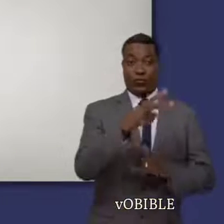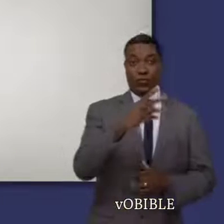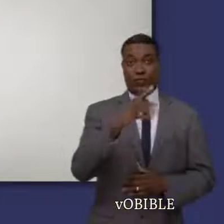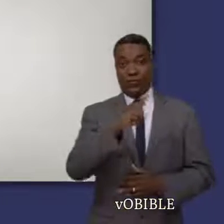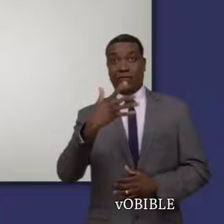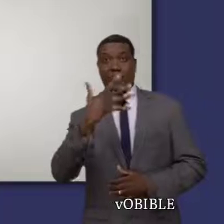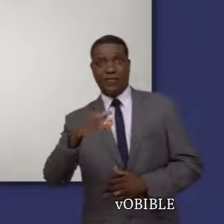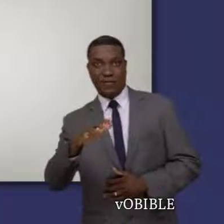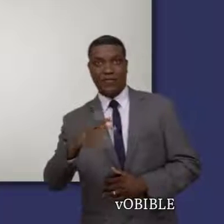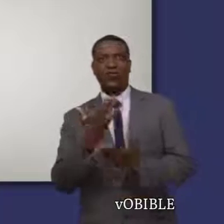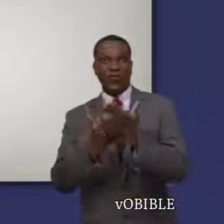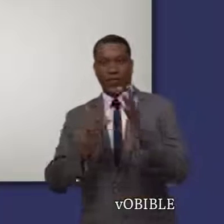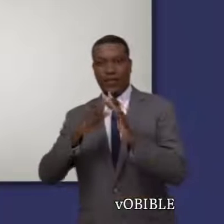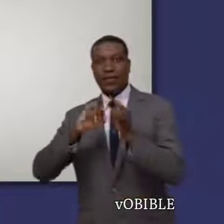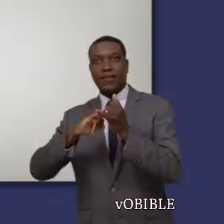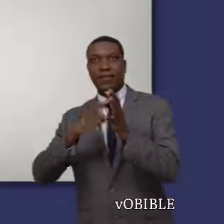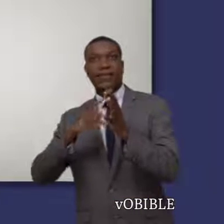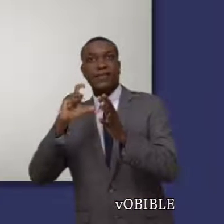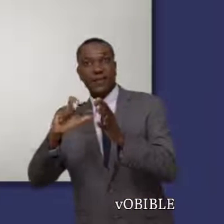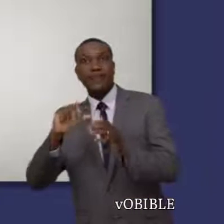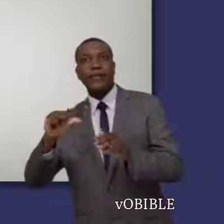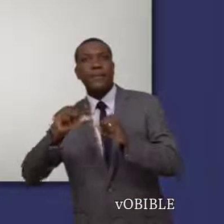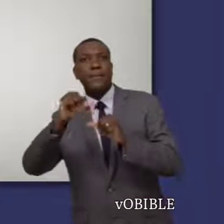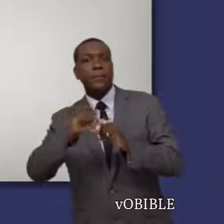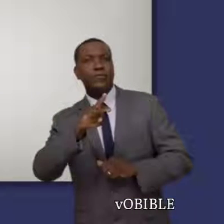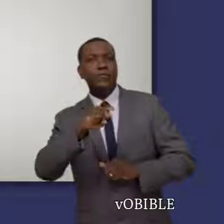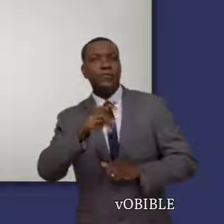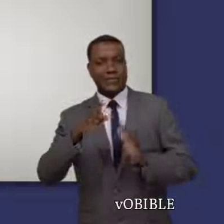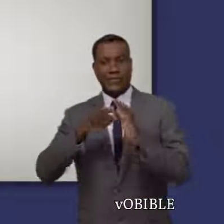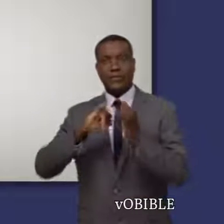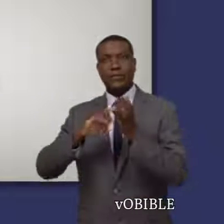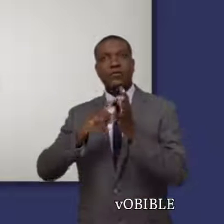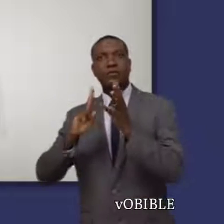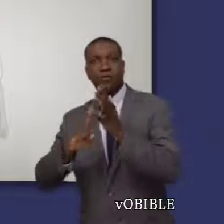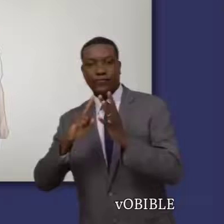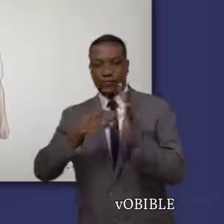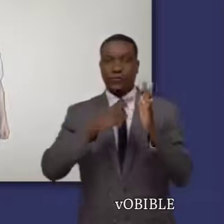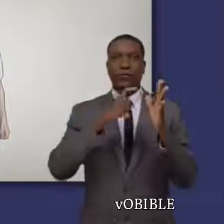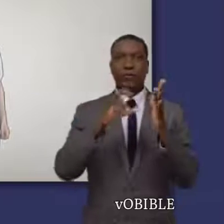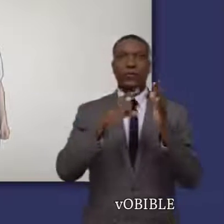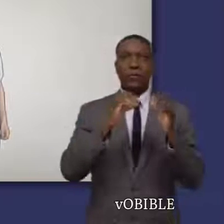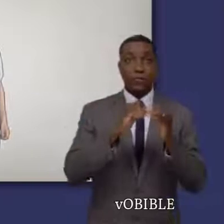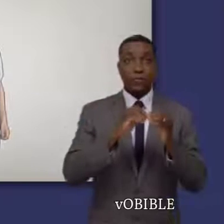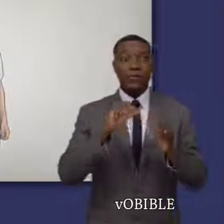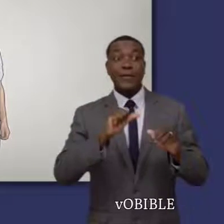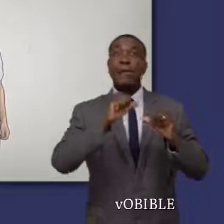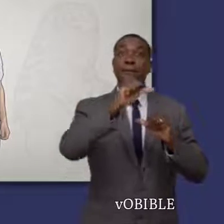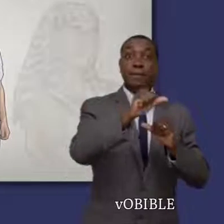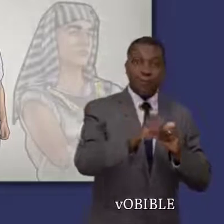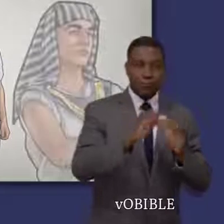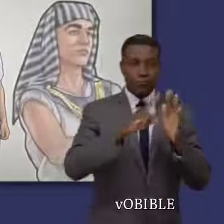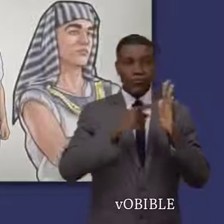Chapters 24 to 50 focus largely on Isaac, his twin sons, Jacob and Esau,